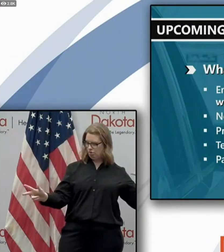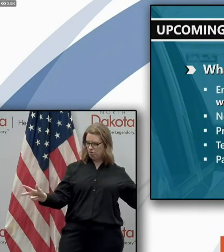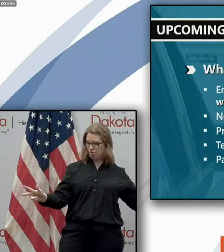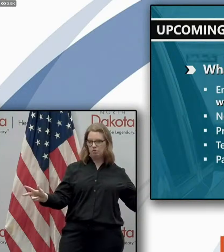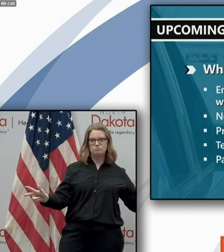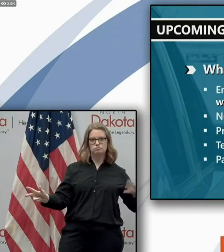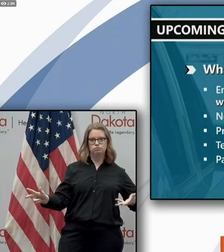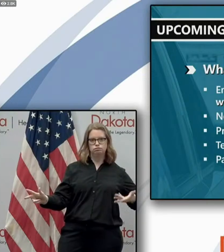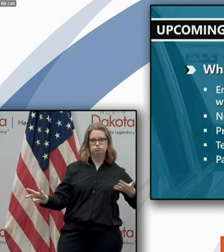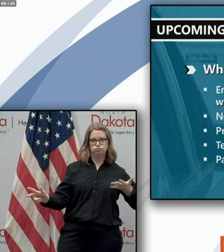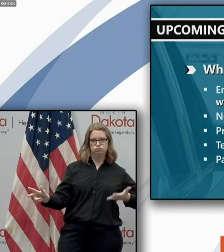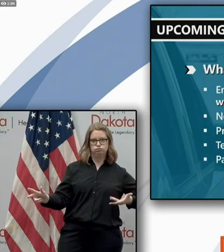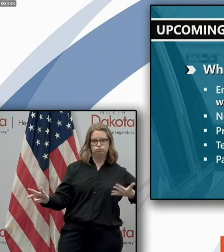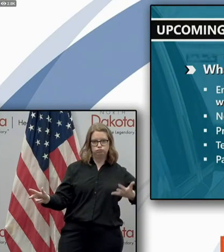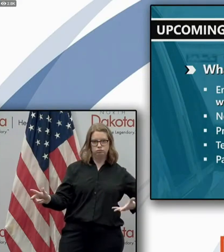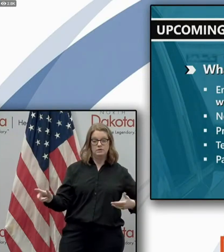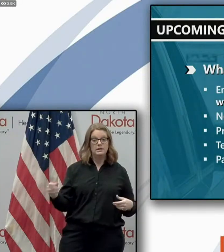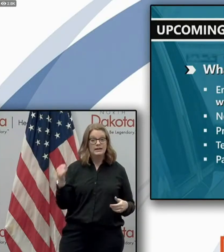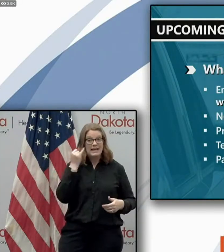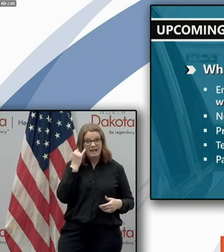that wait time, fill out the